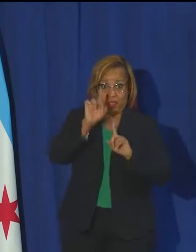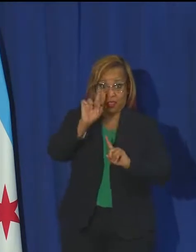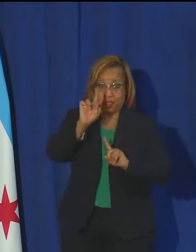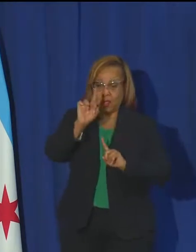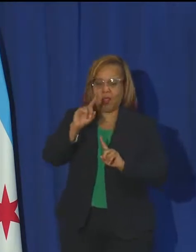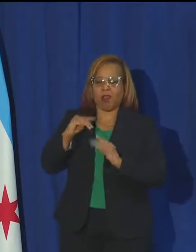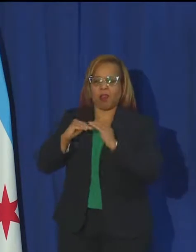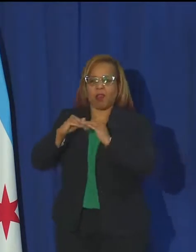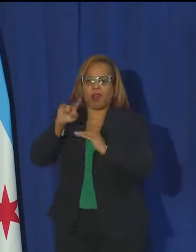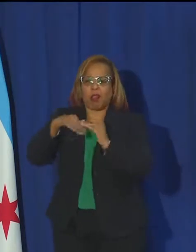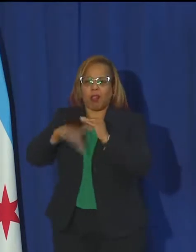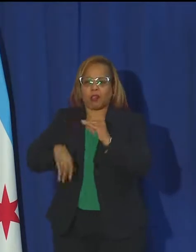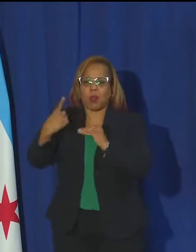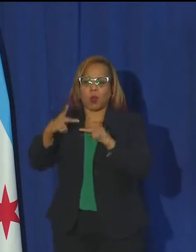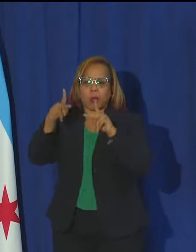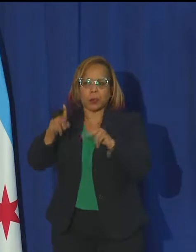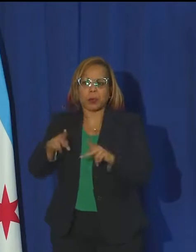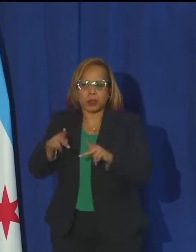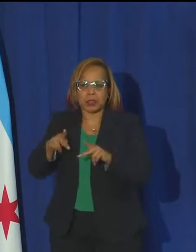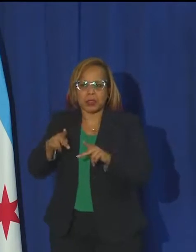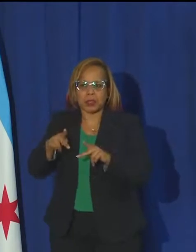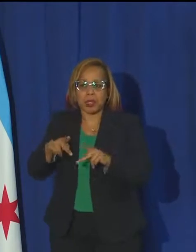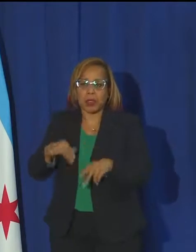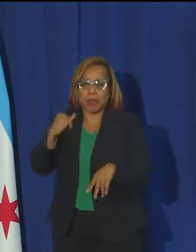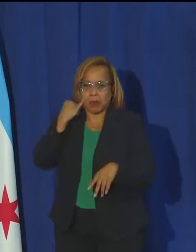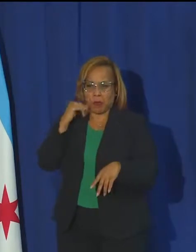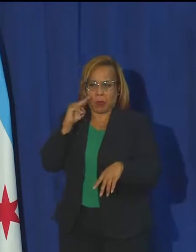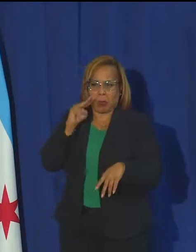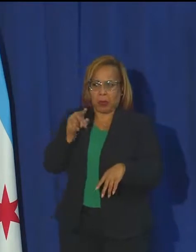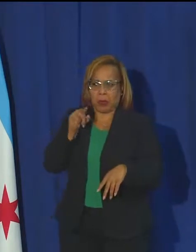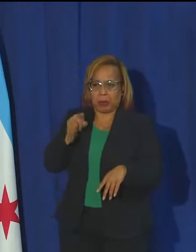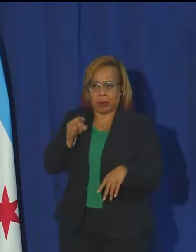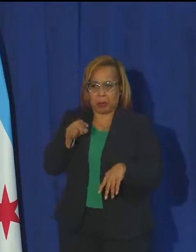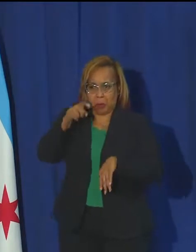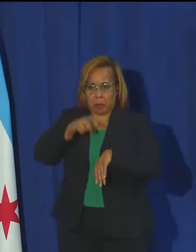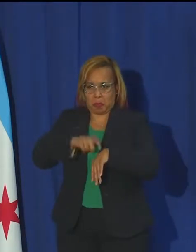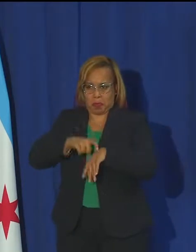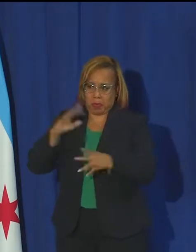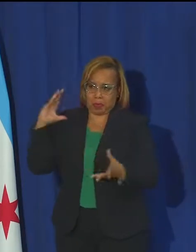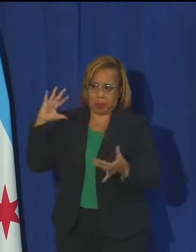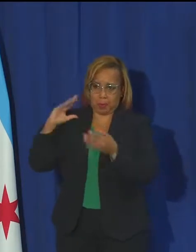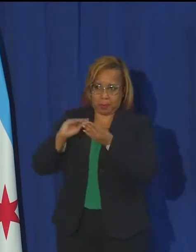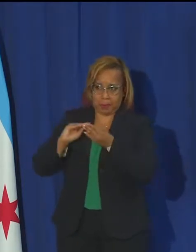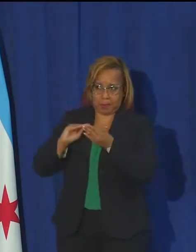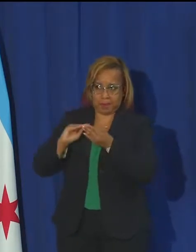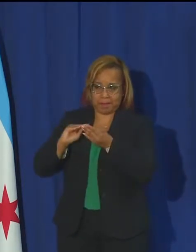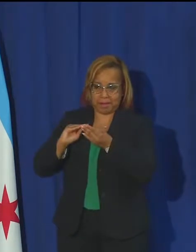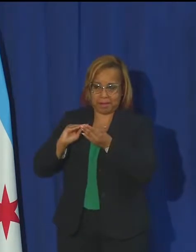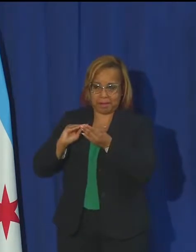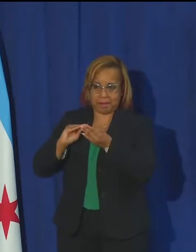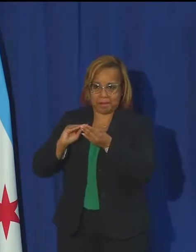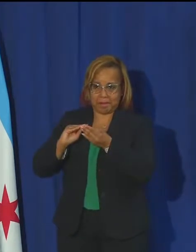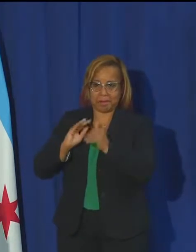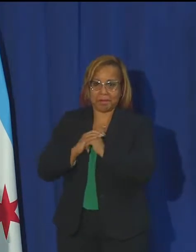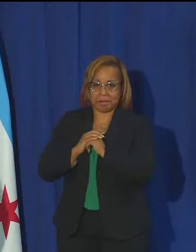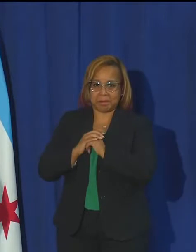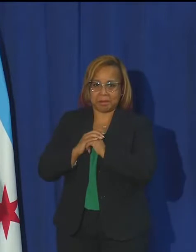or fewer people. And if we look back over time here,